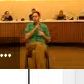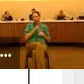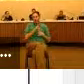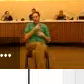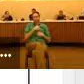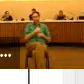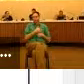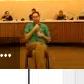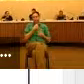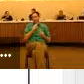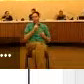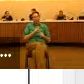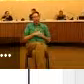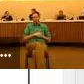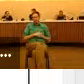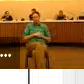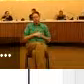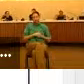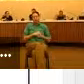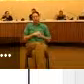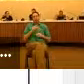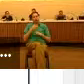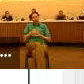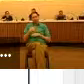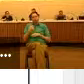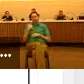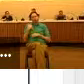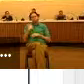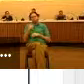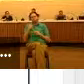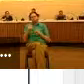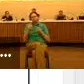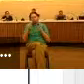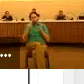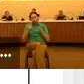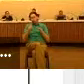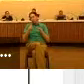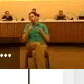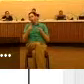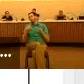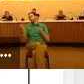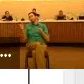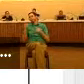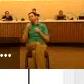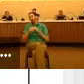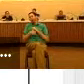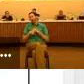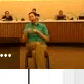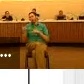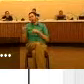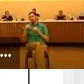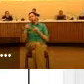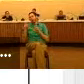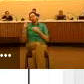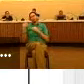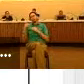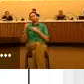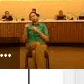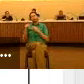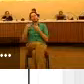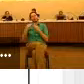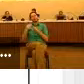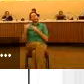not fare well. Once we get past that road, and this is the town's portion, Mhm. right? So